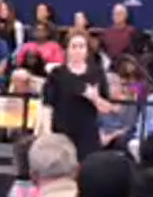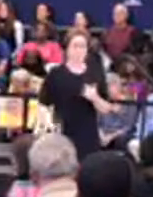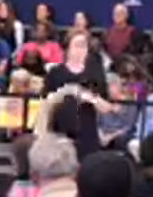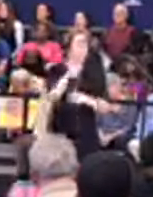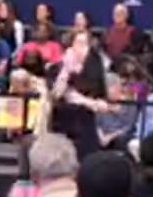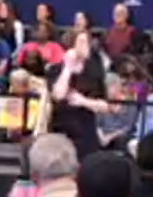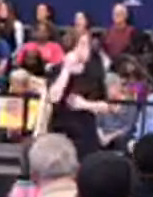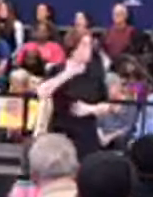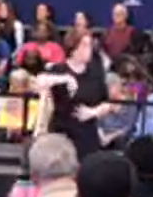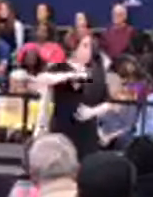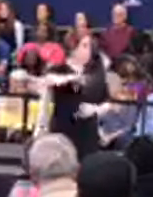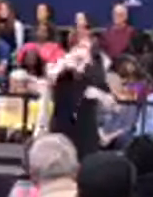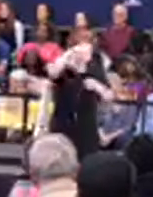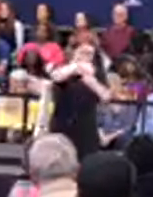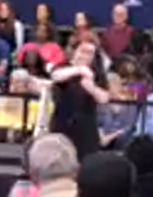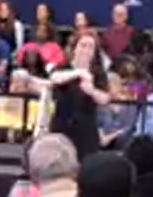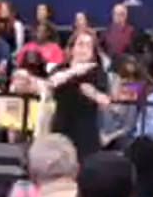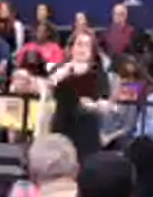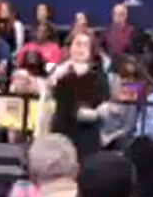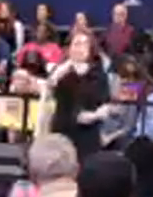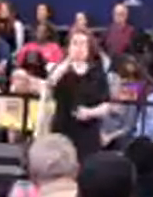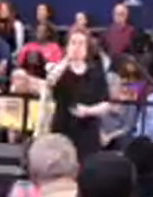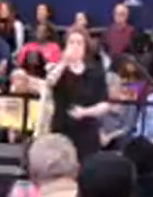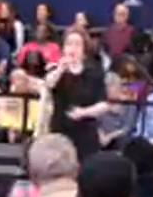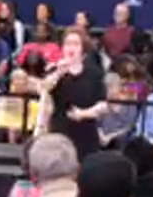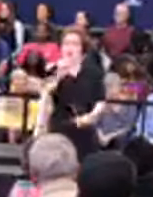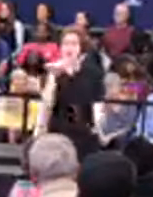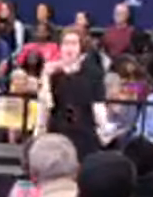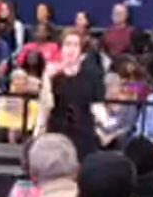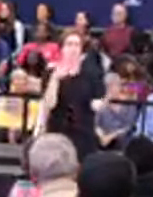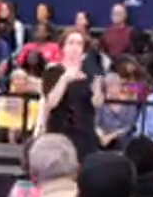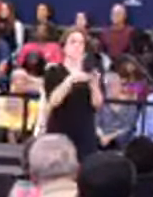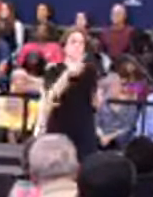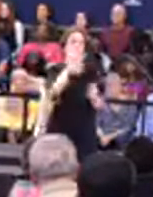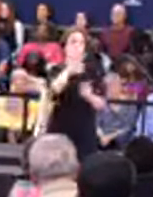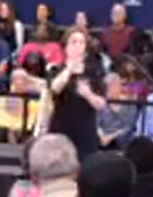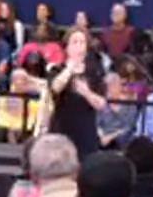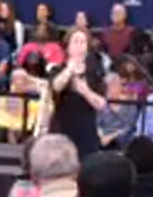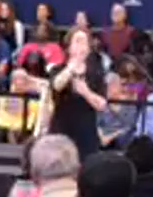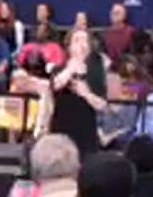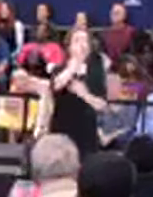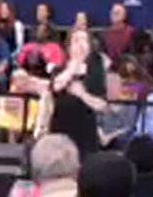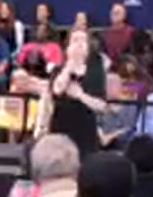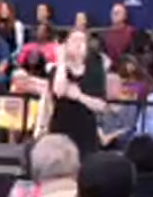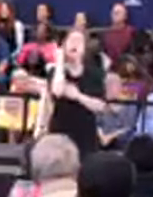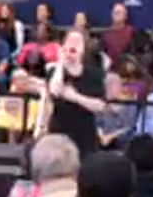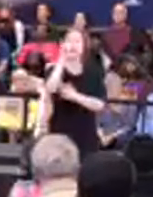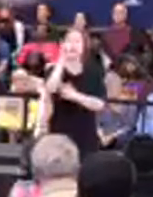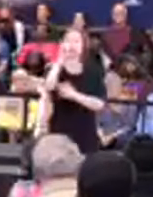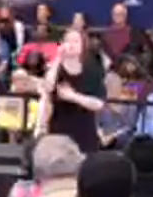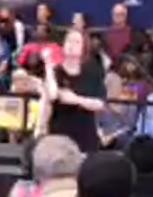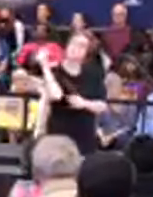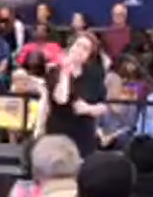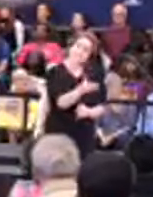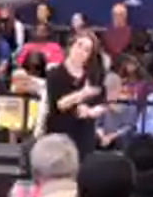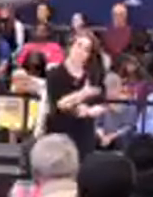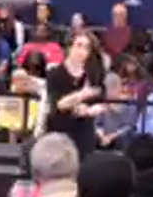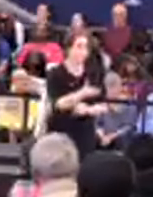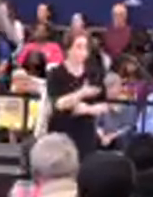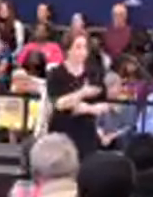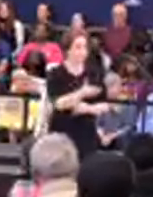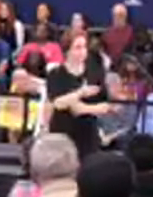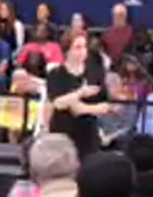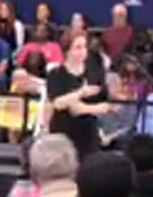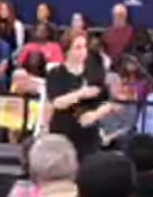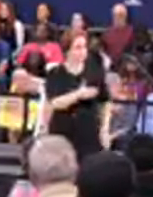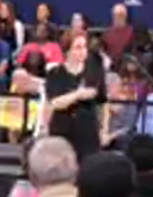You know that we were in Syria. It was a counter-terrorism mission because ISIS is there.